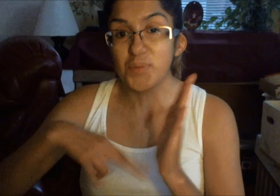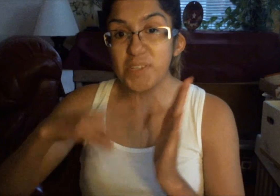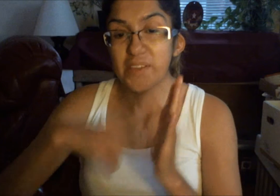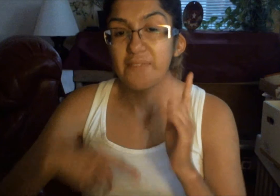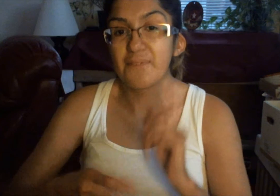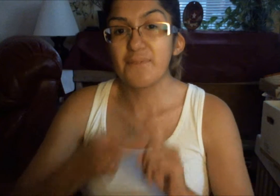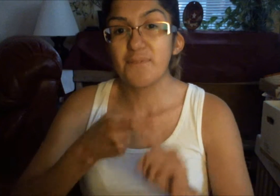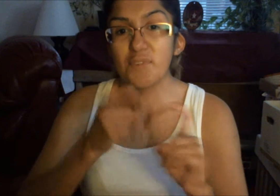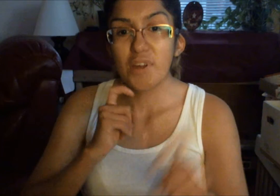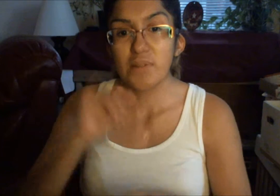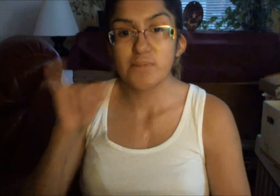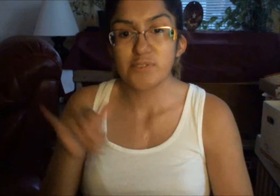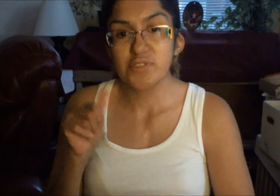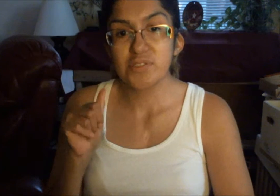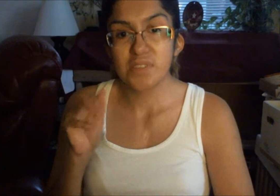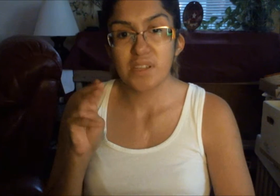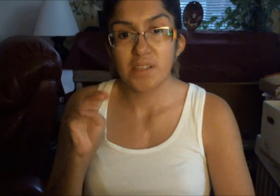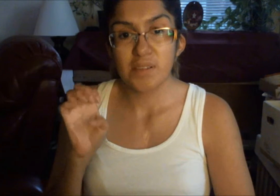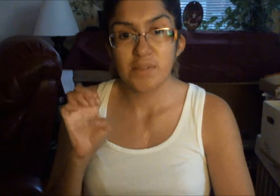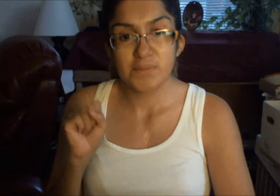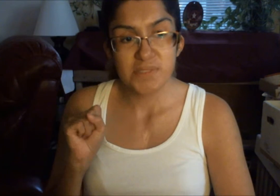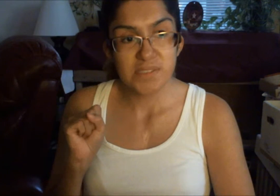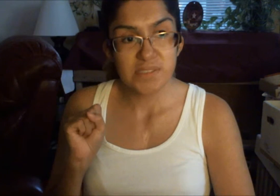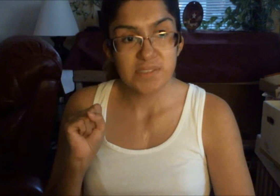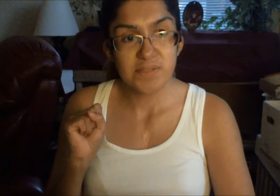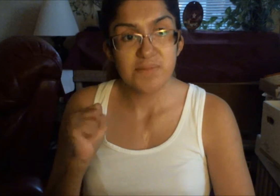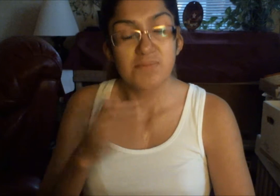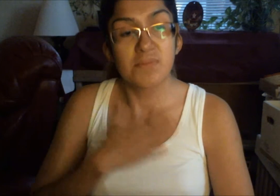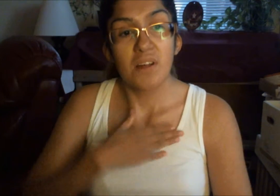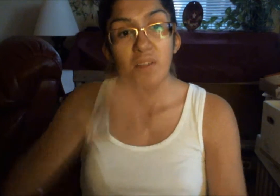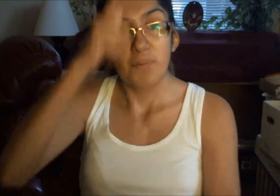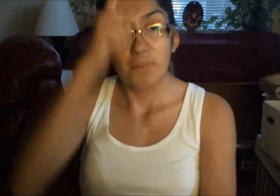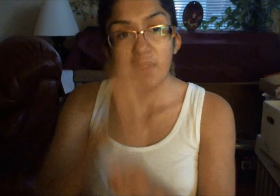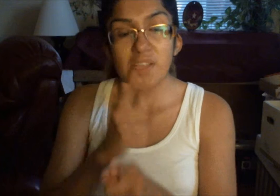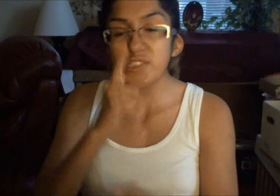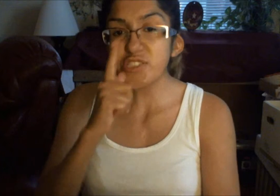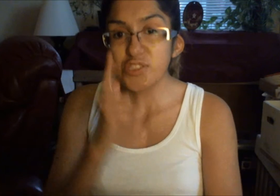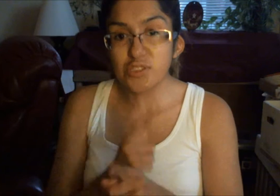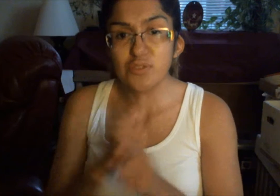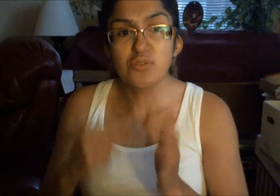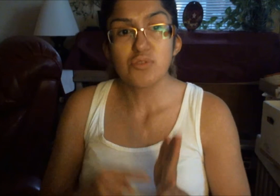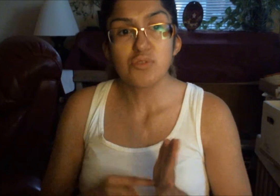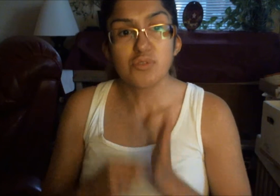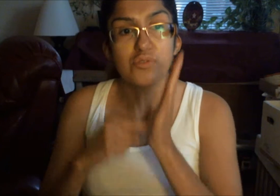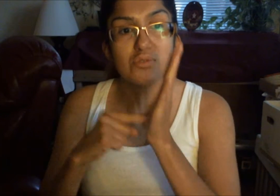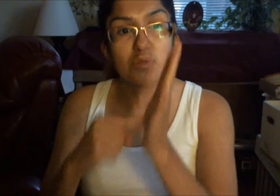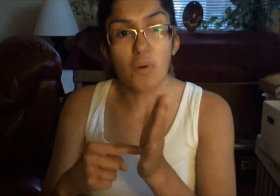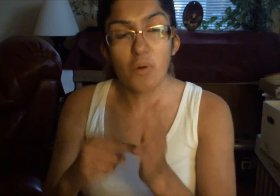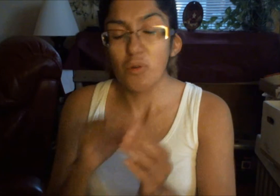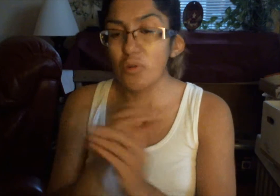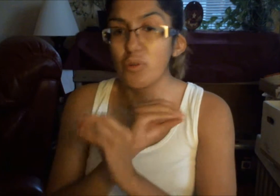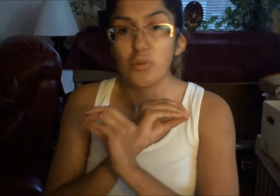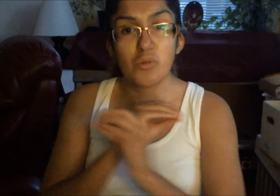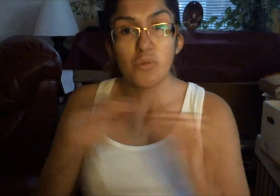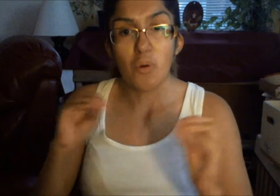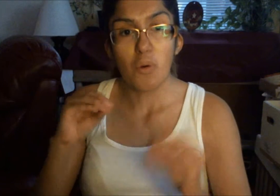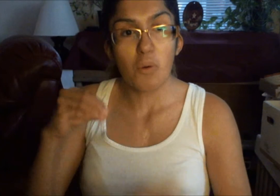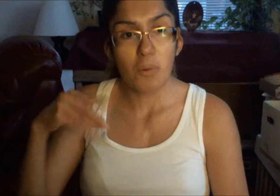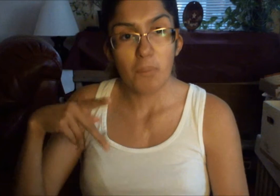A distribution deal with the people who own it. So I'm giving you $5 million for 50% contingent on being able to negotiate